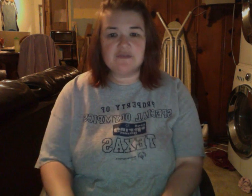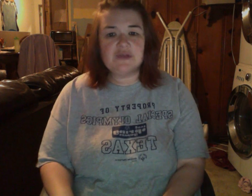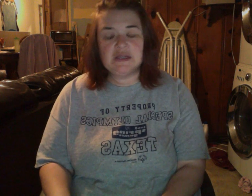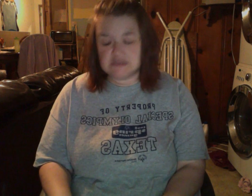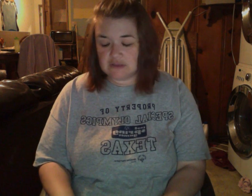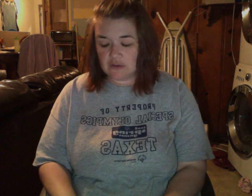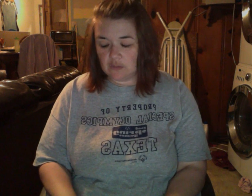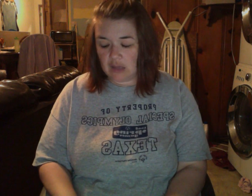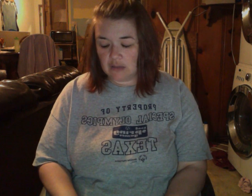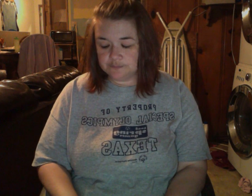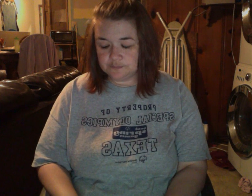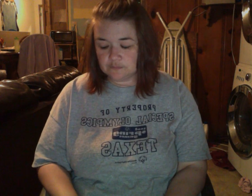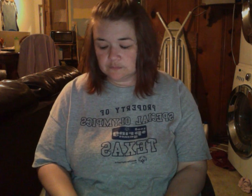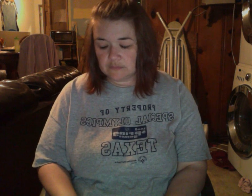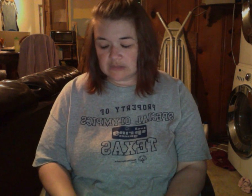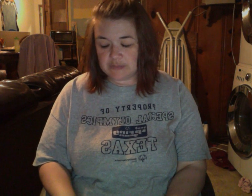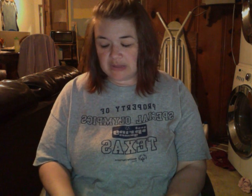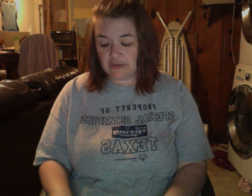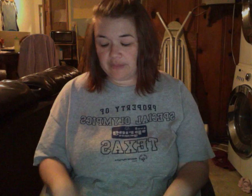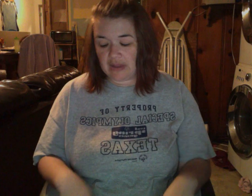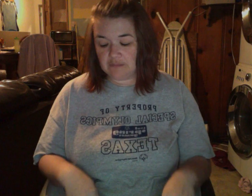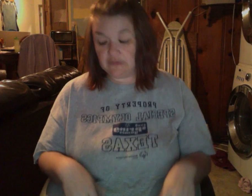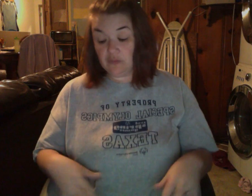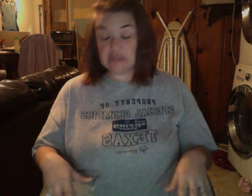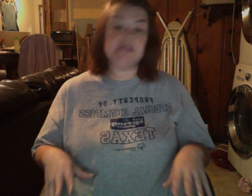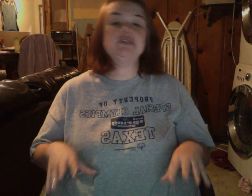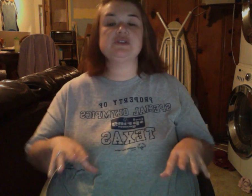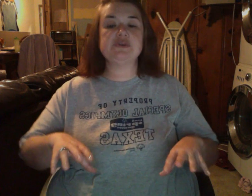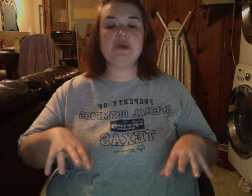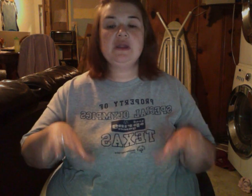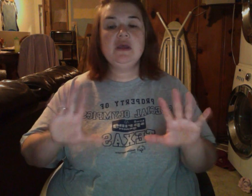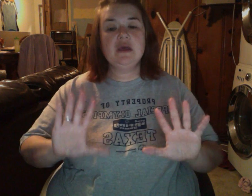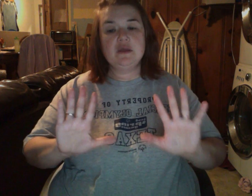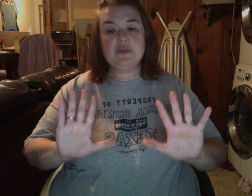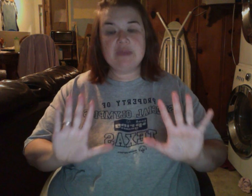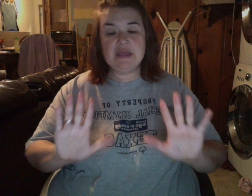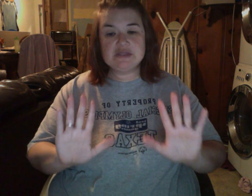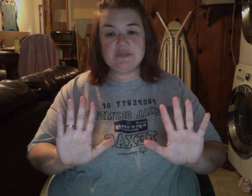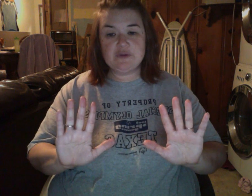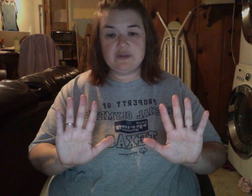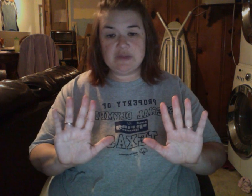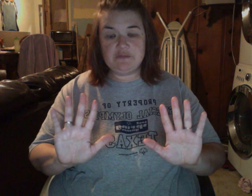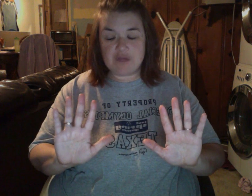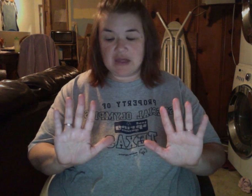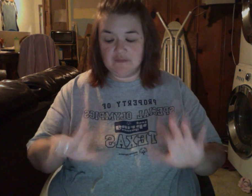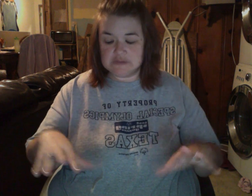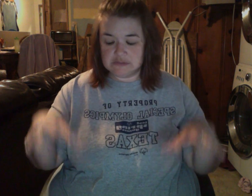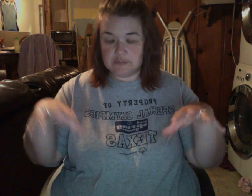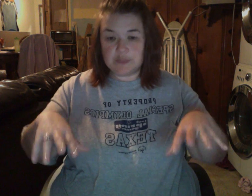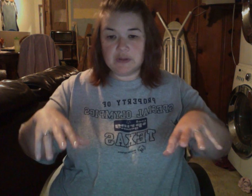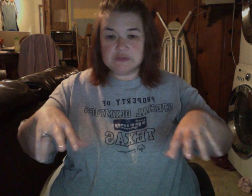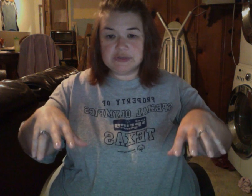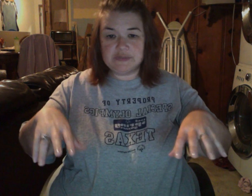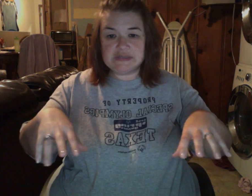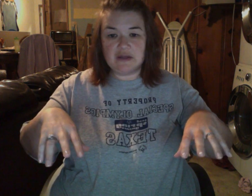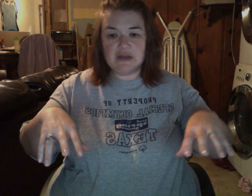funny, so don't pay too much attention to it. But my hand shapes are going to be 5s. My palms are going to be down.